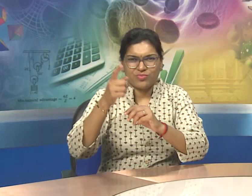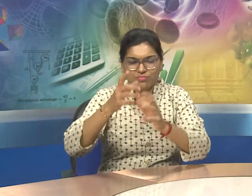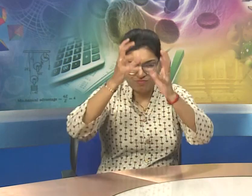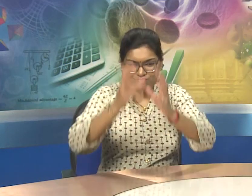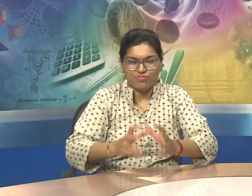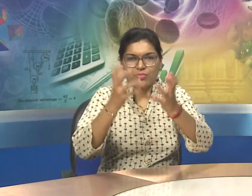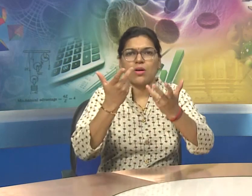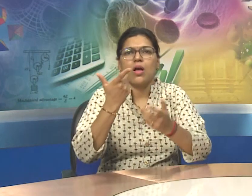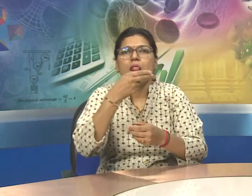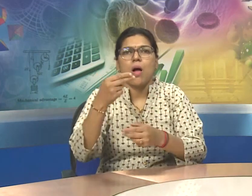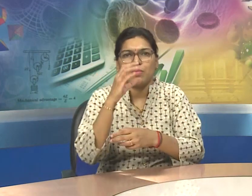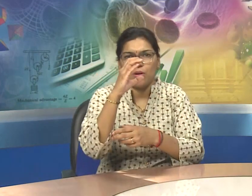coconut shells,